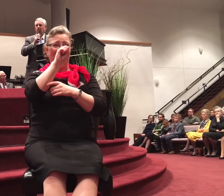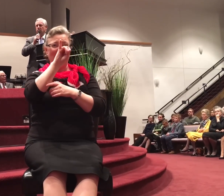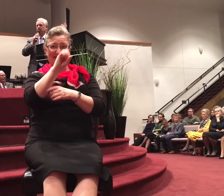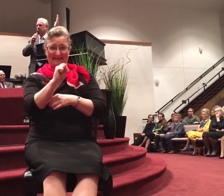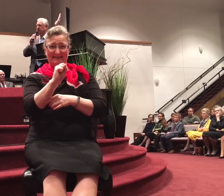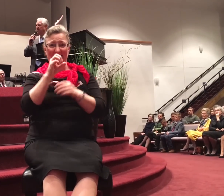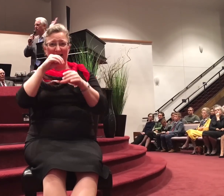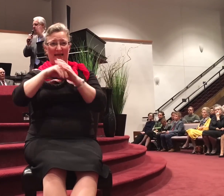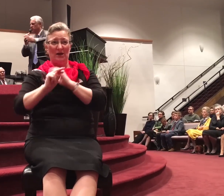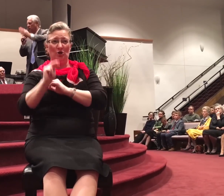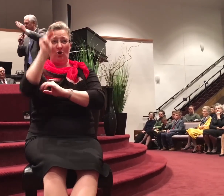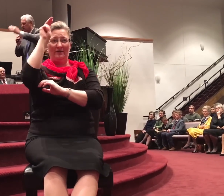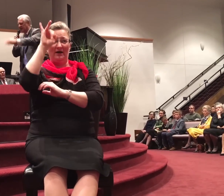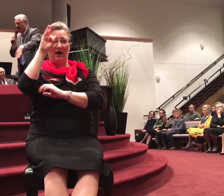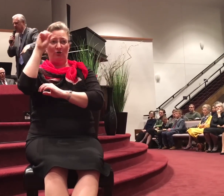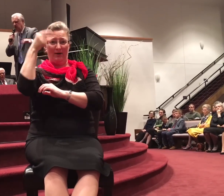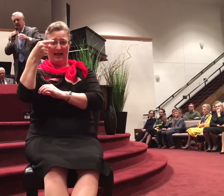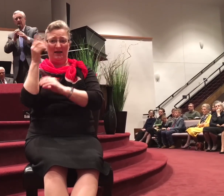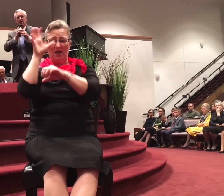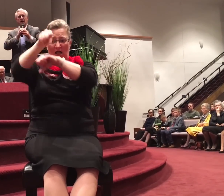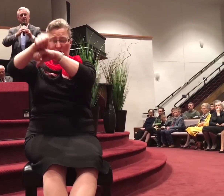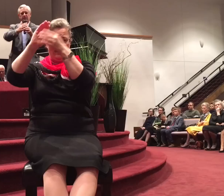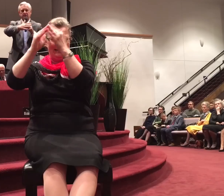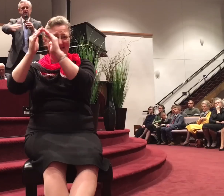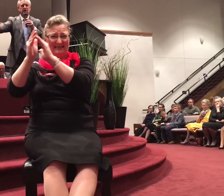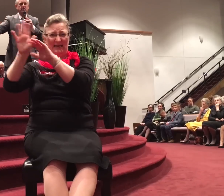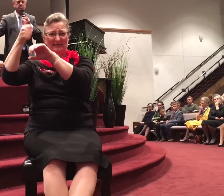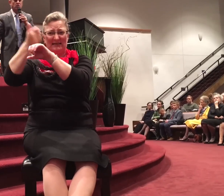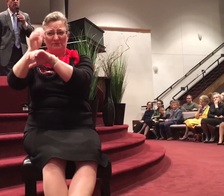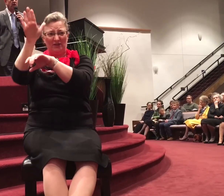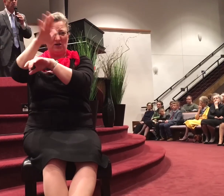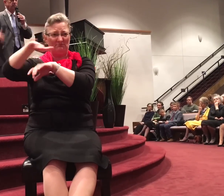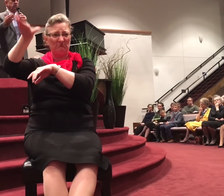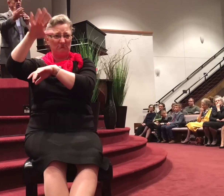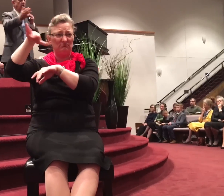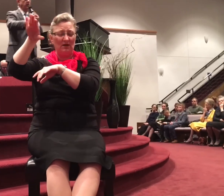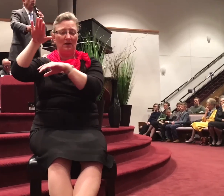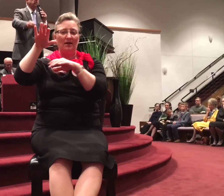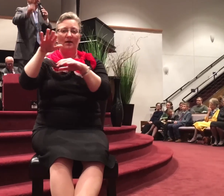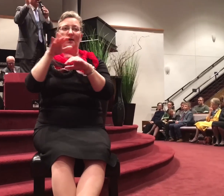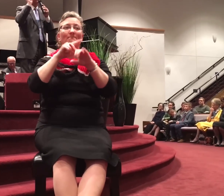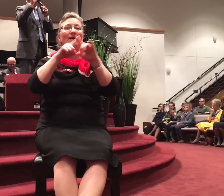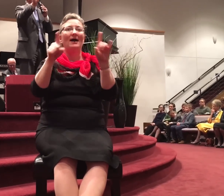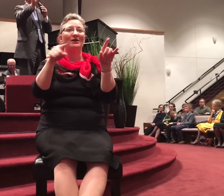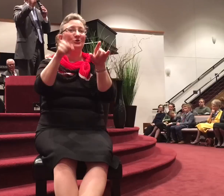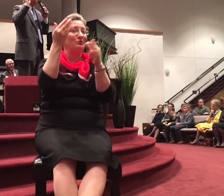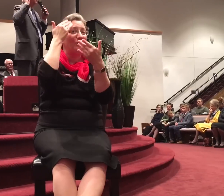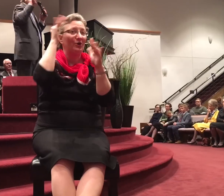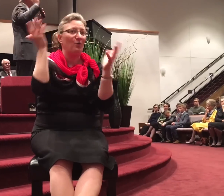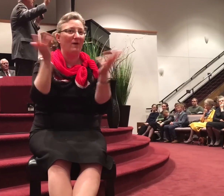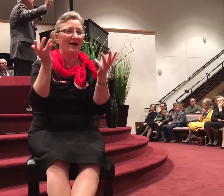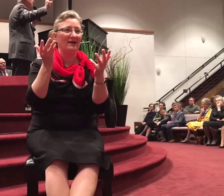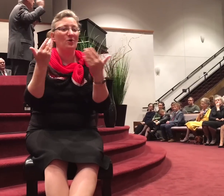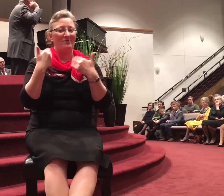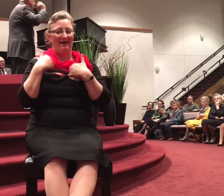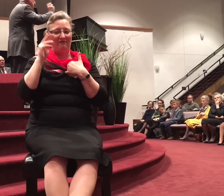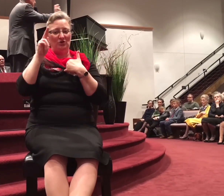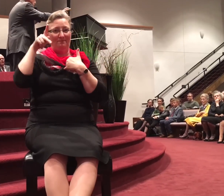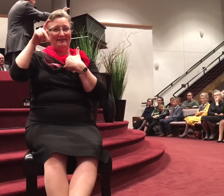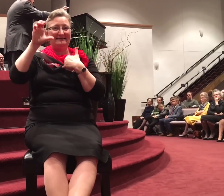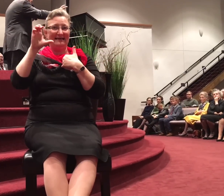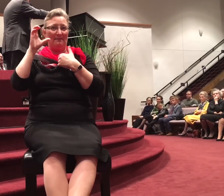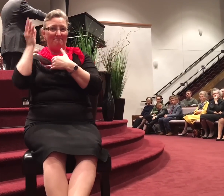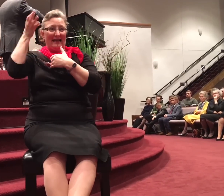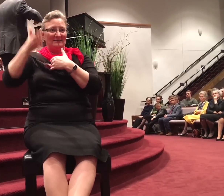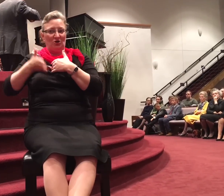and conquering the city of Mosul and establishing their territory. What you don't know is we had a United Pentecostal pastor in the city